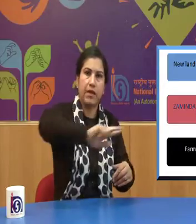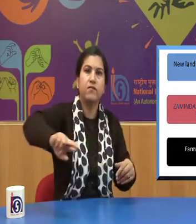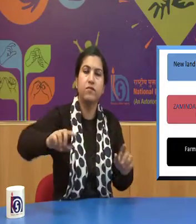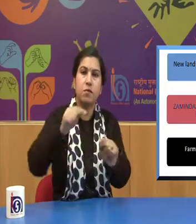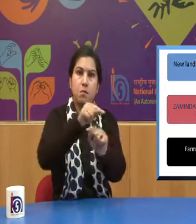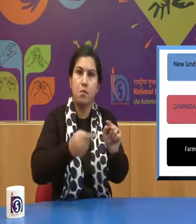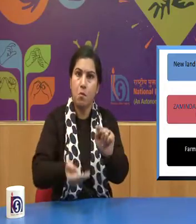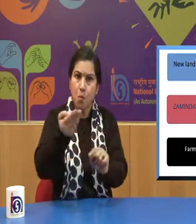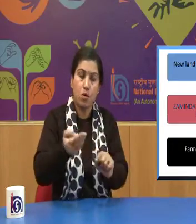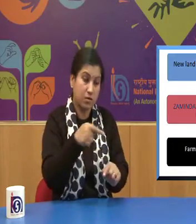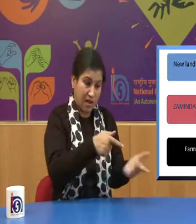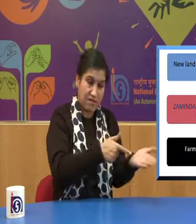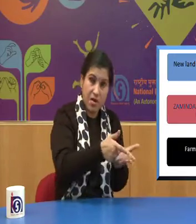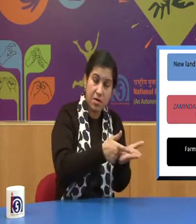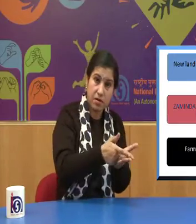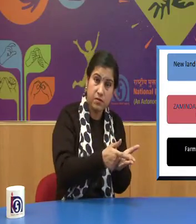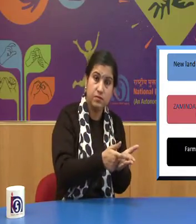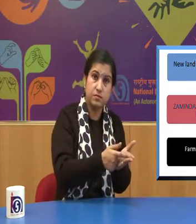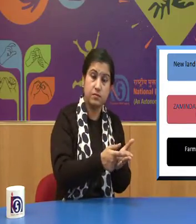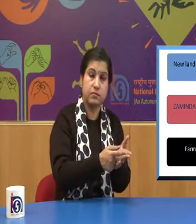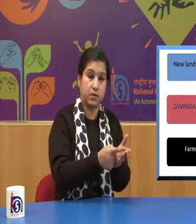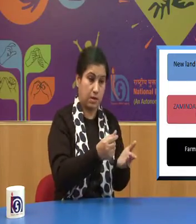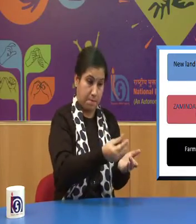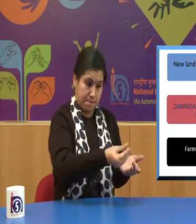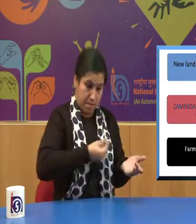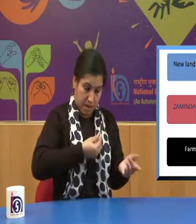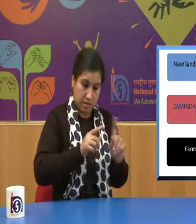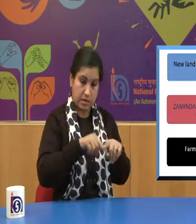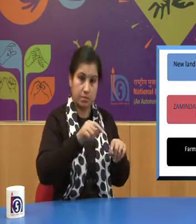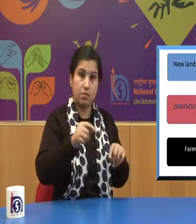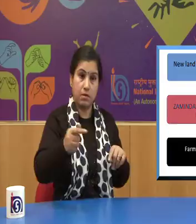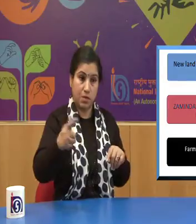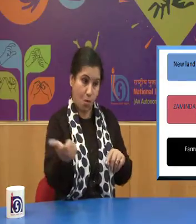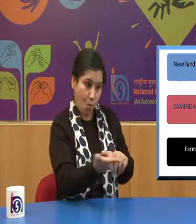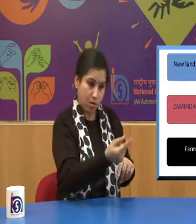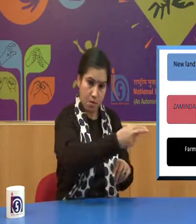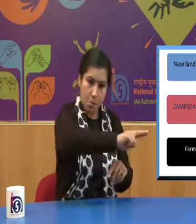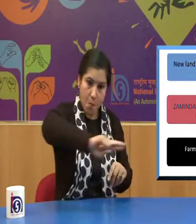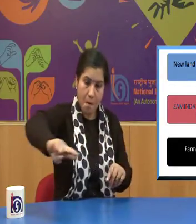The poor farmers were not able to pay back the money to the moneylenders.